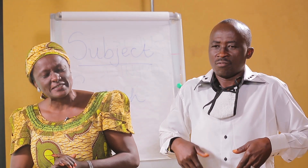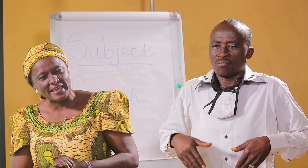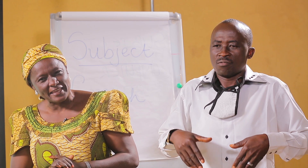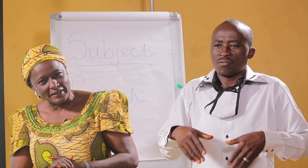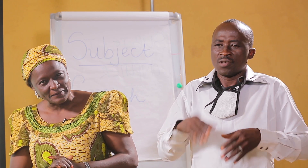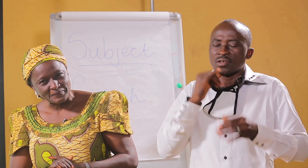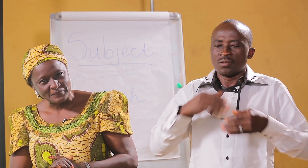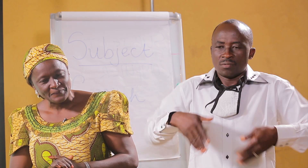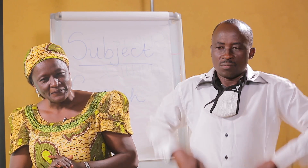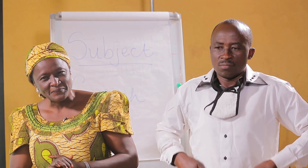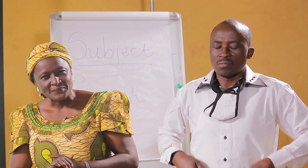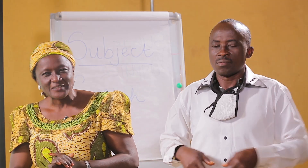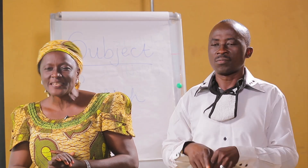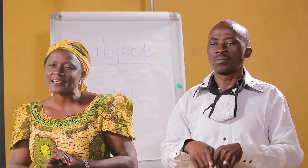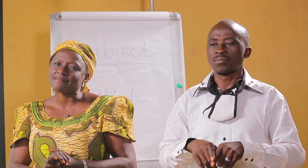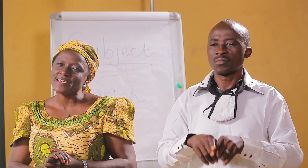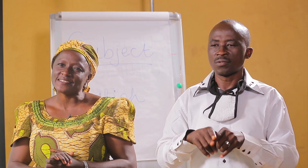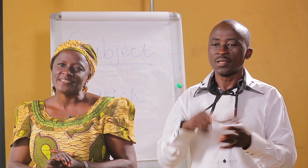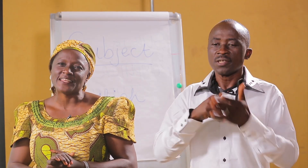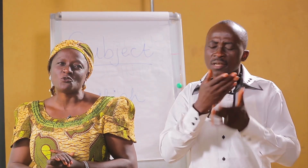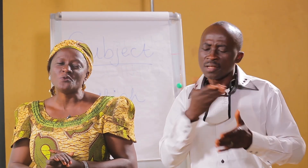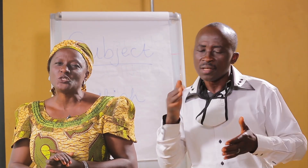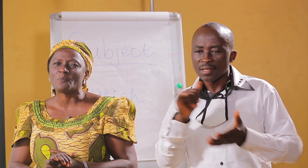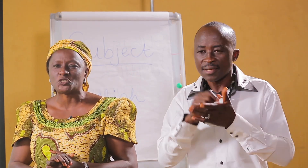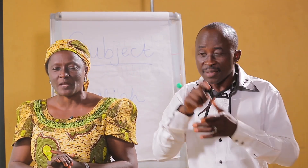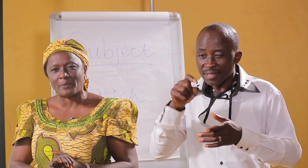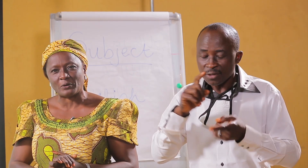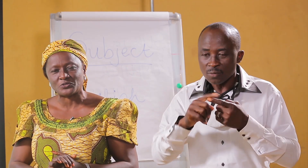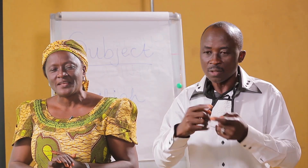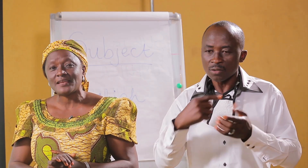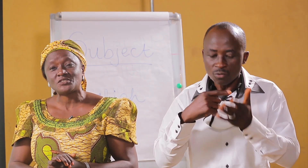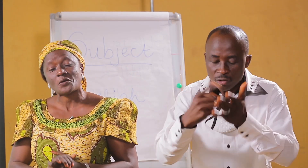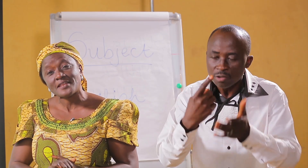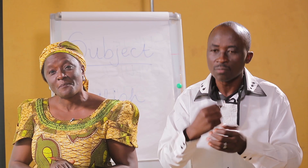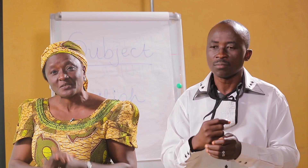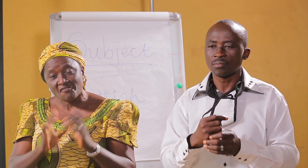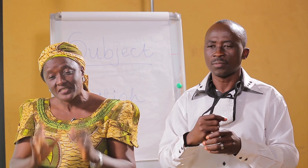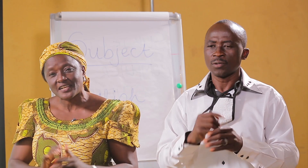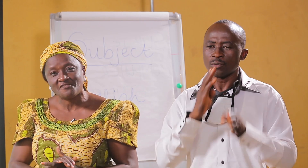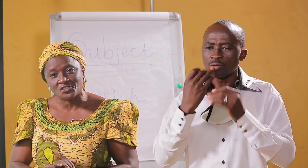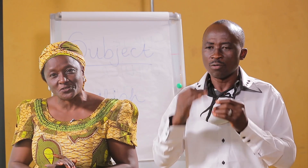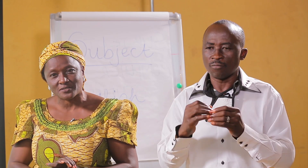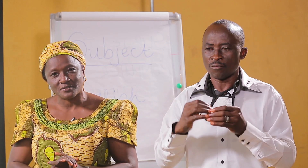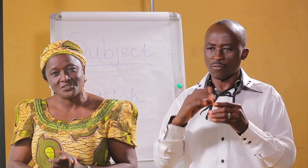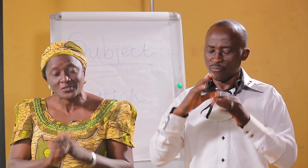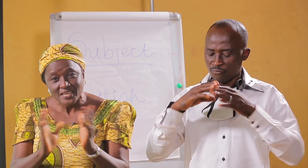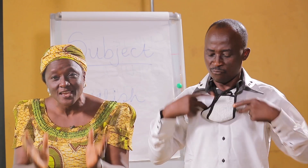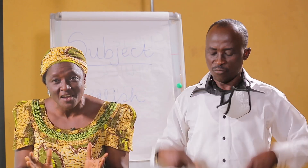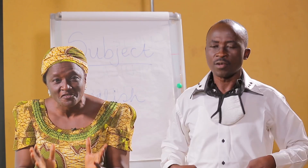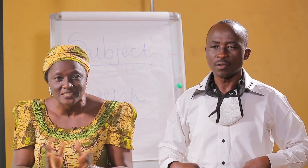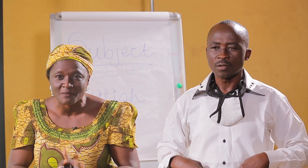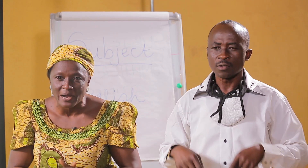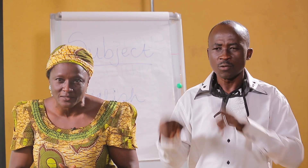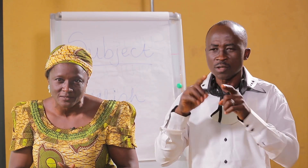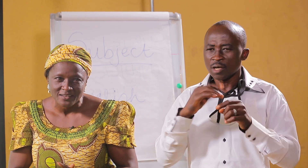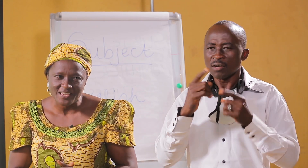he tucked in? These are things that you need to mention about. Then talking about the physical features, does he